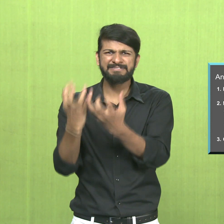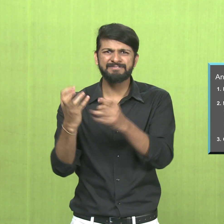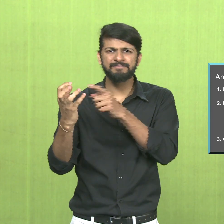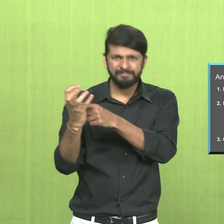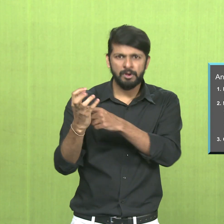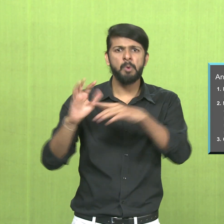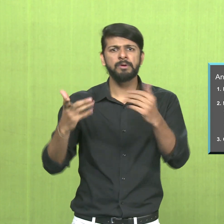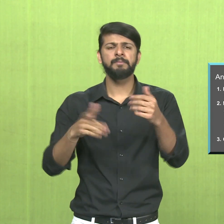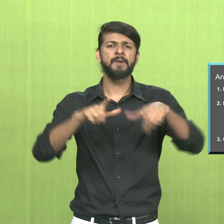charcoal,